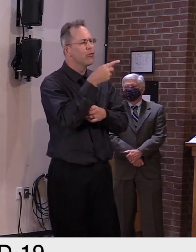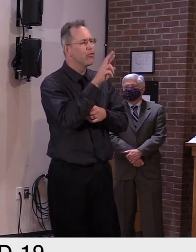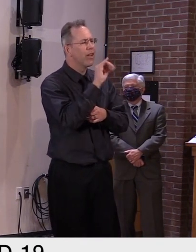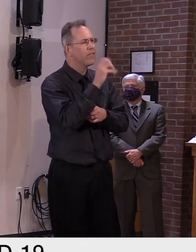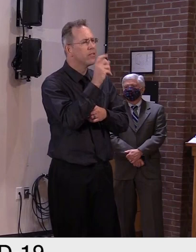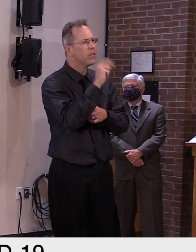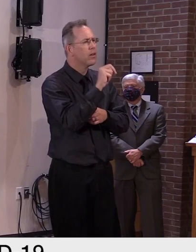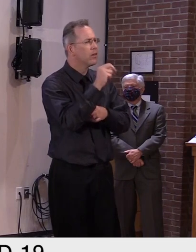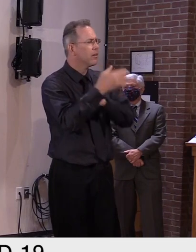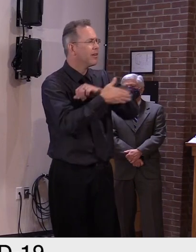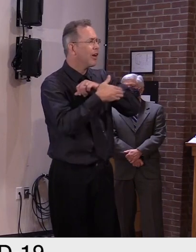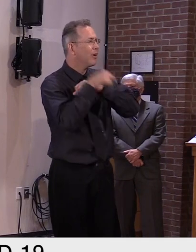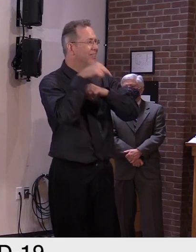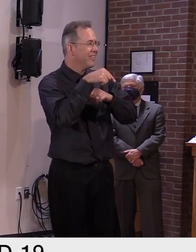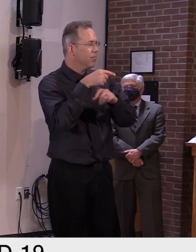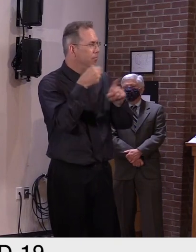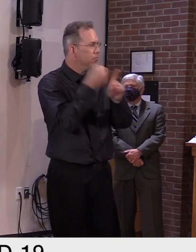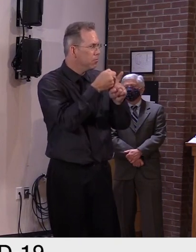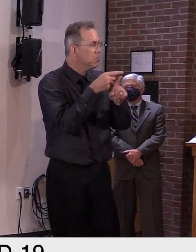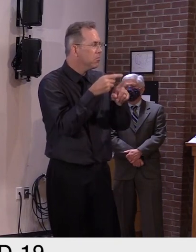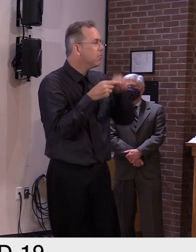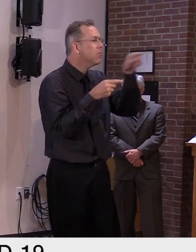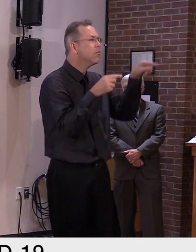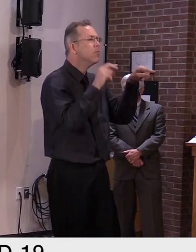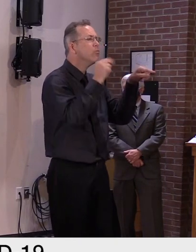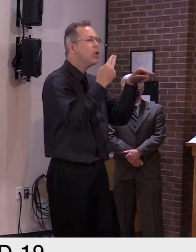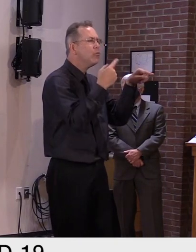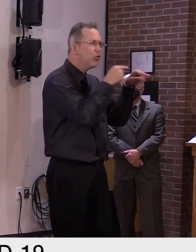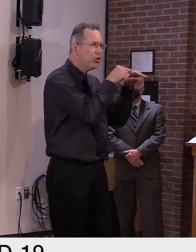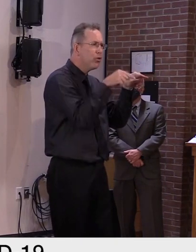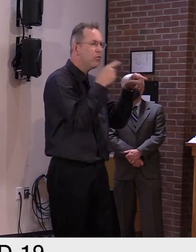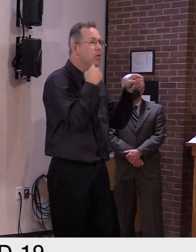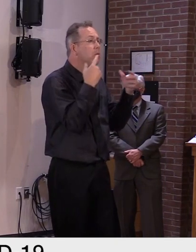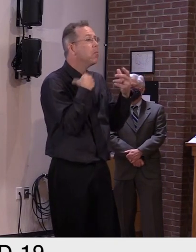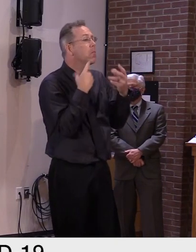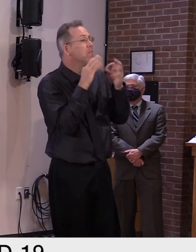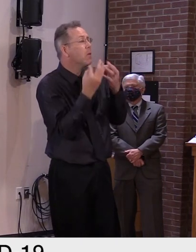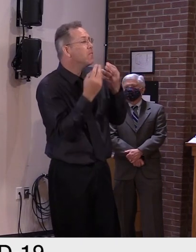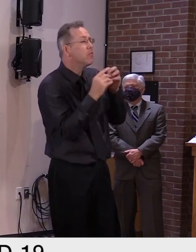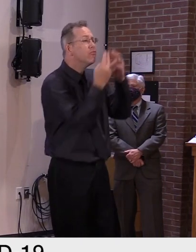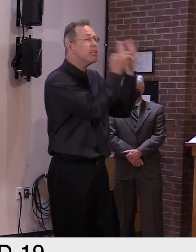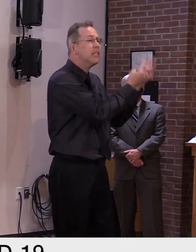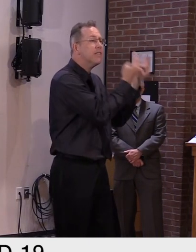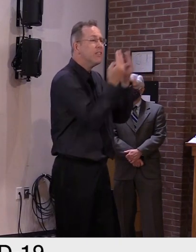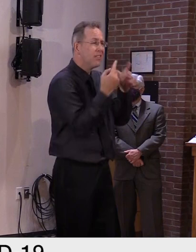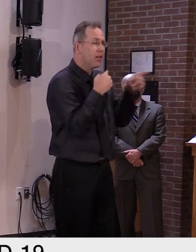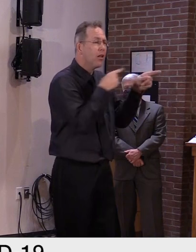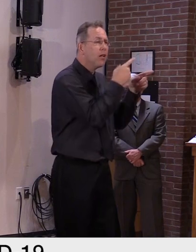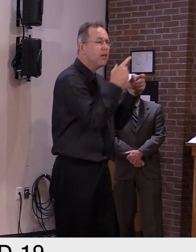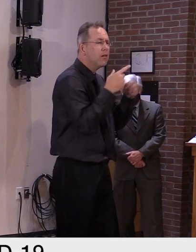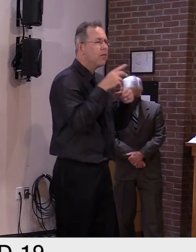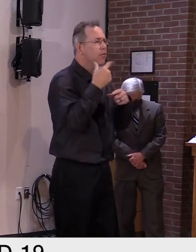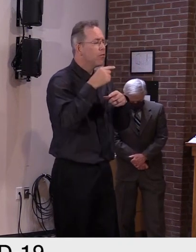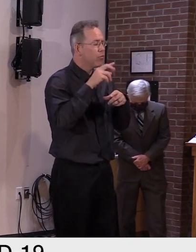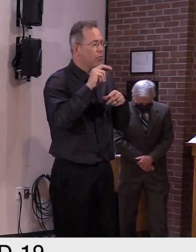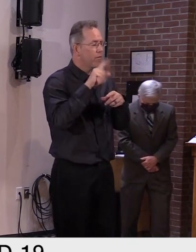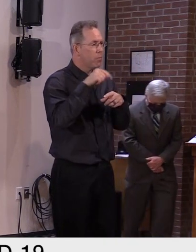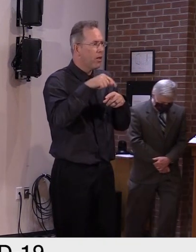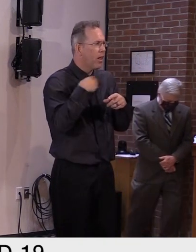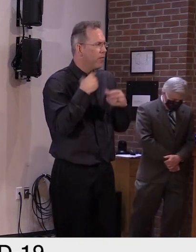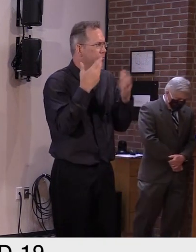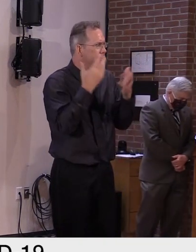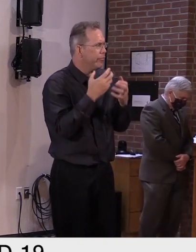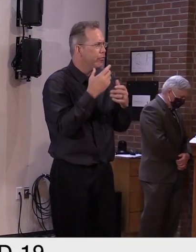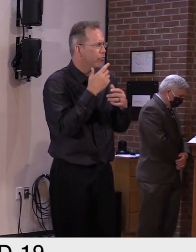unnecessary travel, Guy, the answer is yes. We have a stricter standard in Vermont, 400 cases